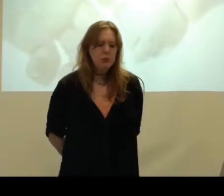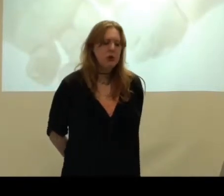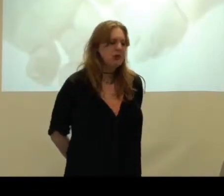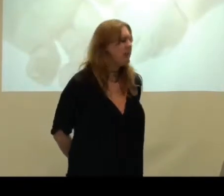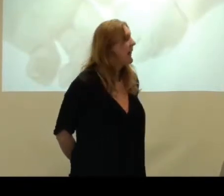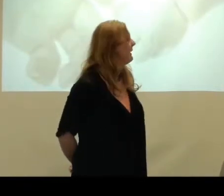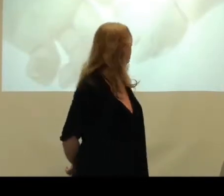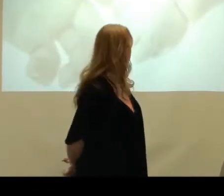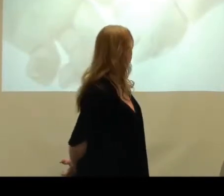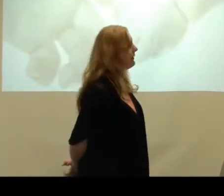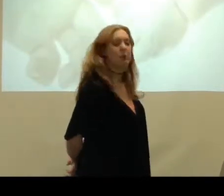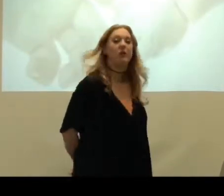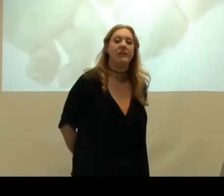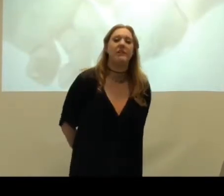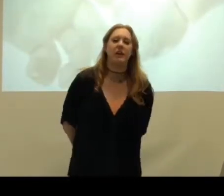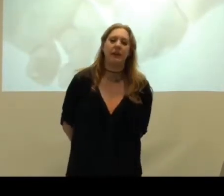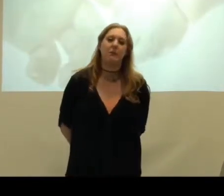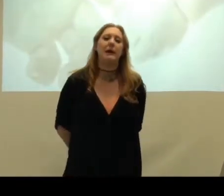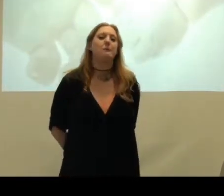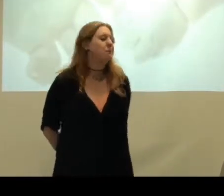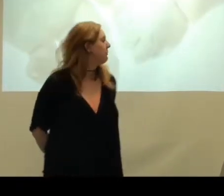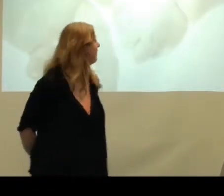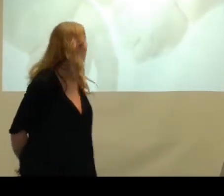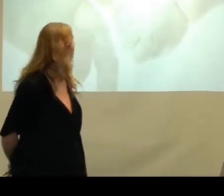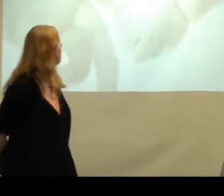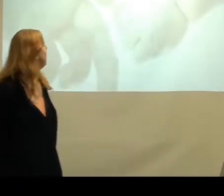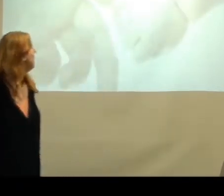into that in a little more detail in a minute.